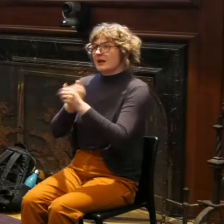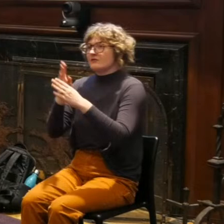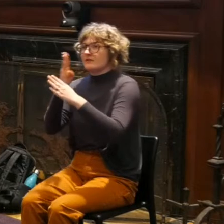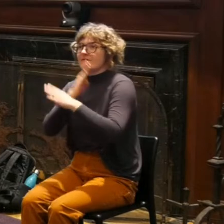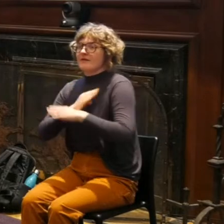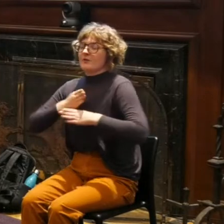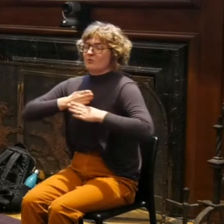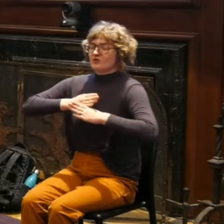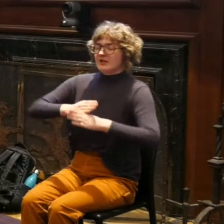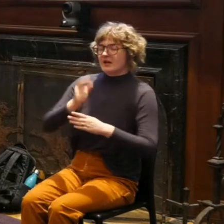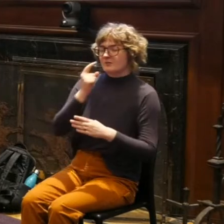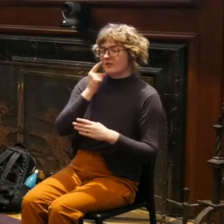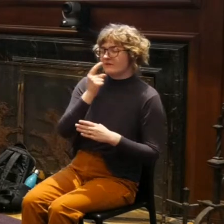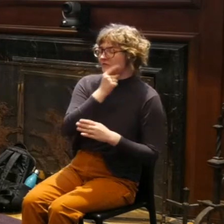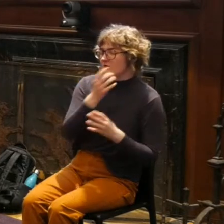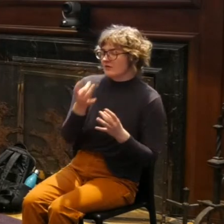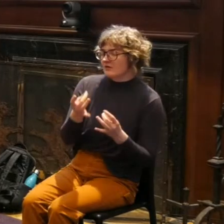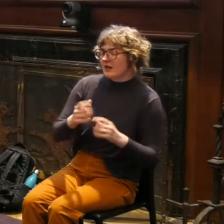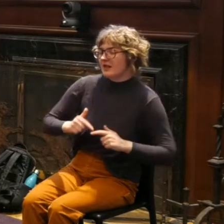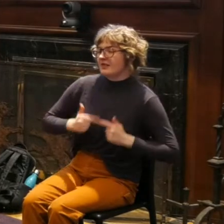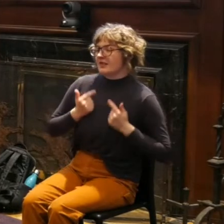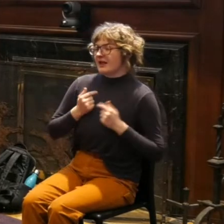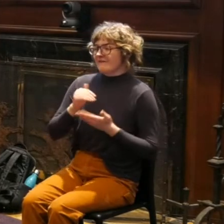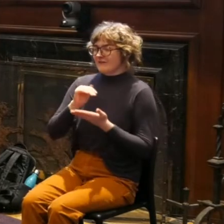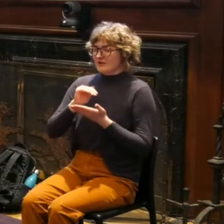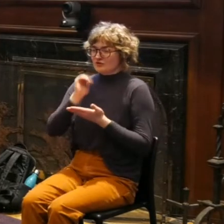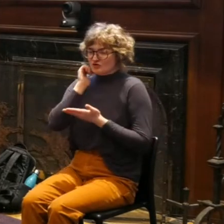fragile sight. But is a life in shade not just as hollow?